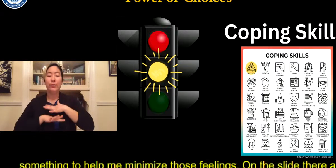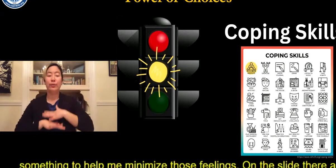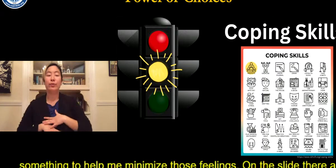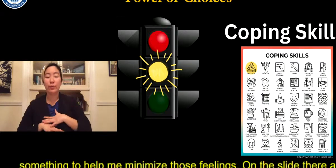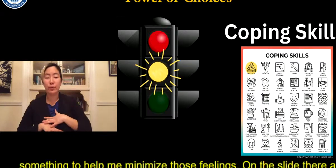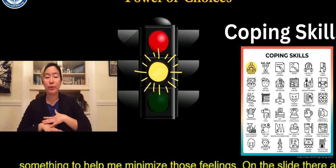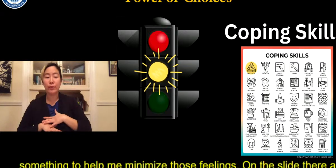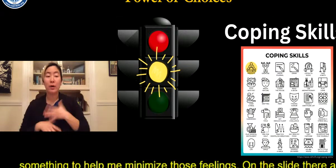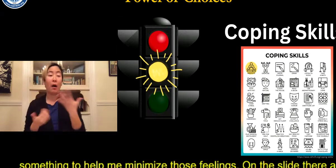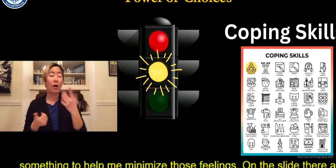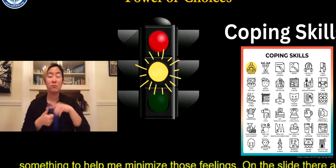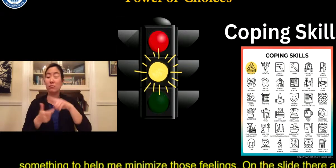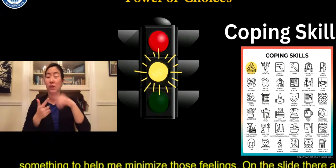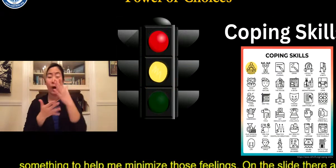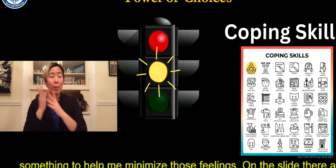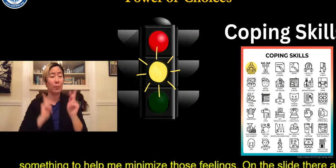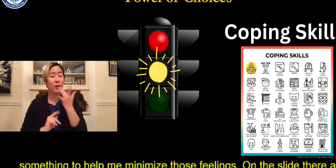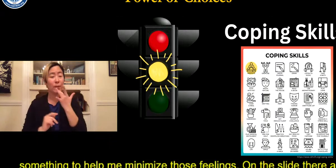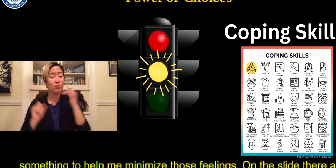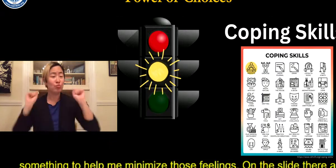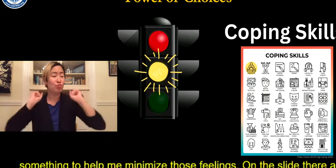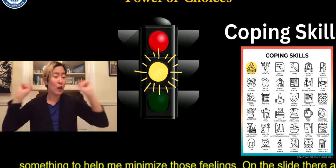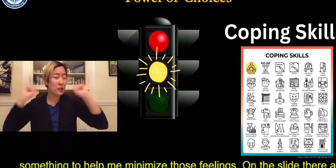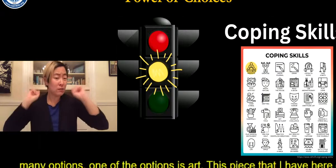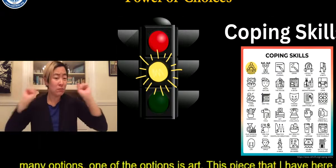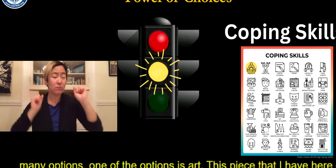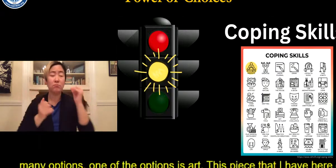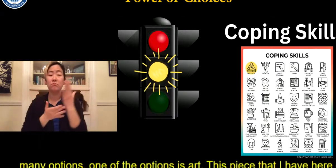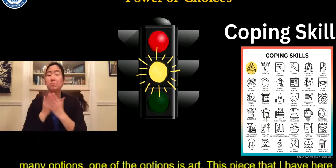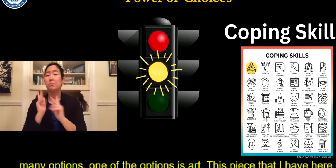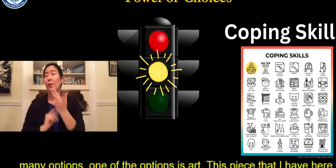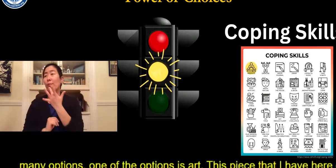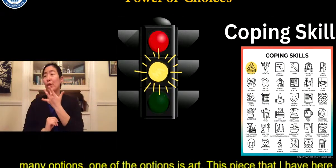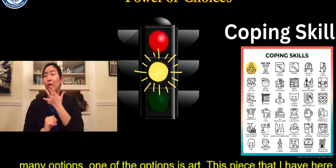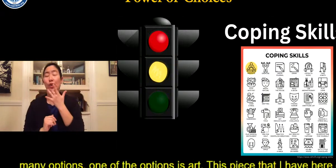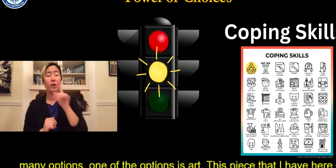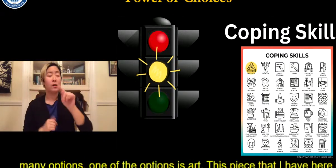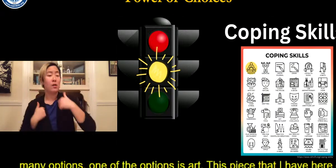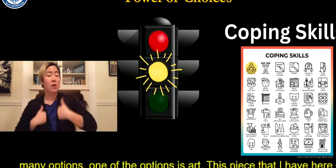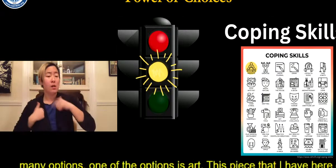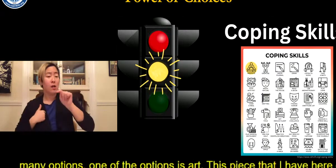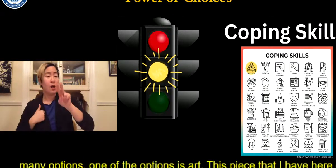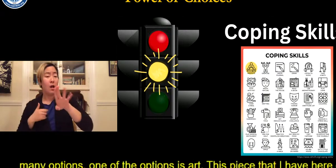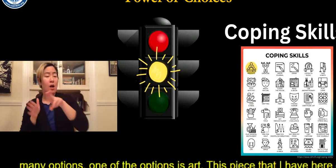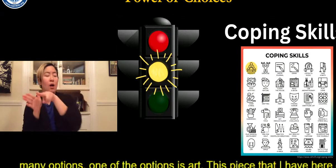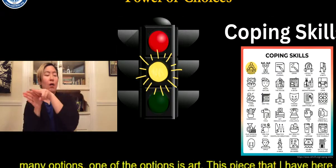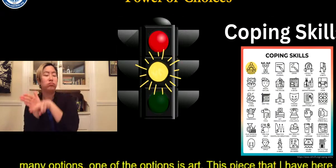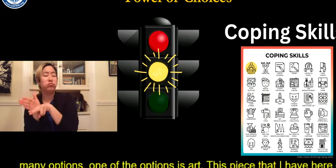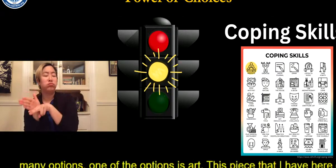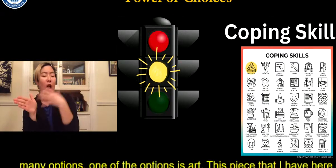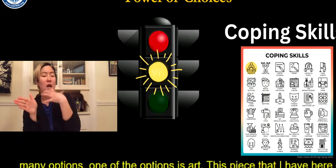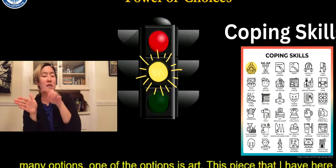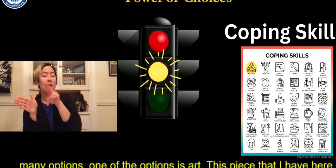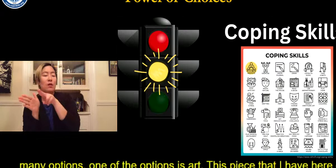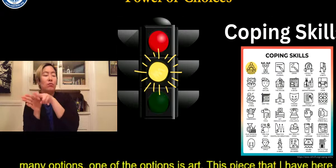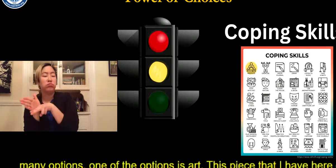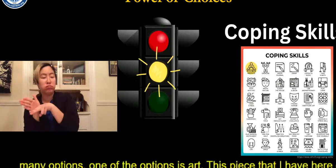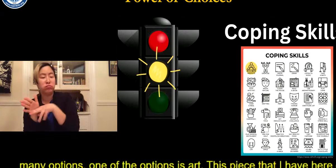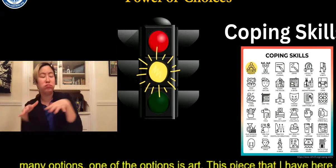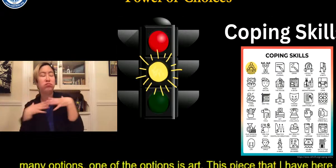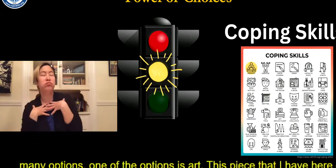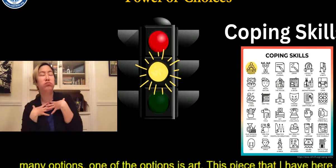with watercolors, kind of just painting along in order to disconnect from that stress. Other people disconnect from stress